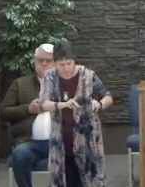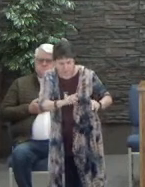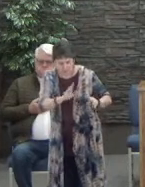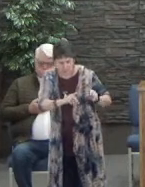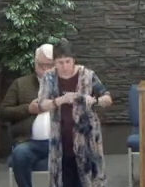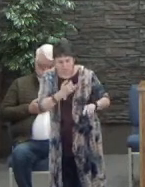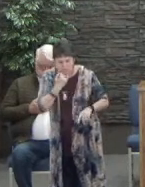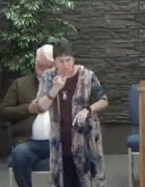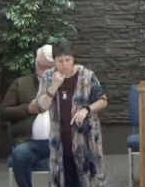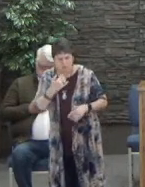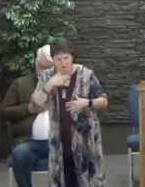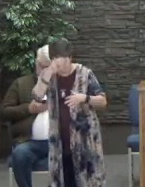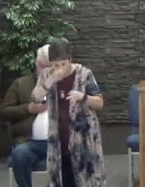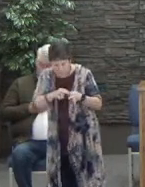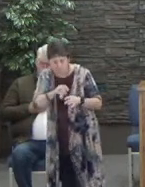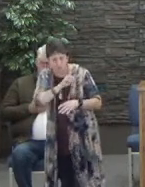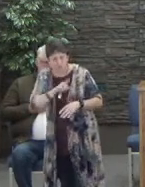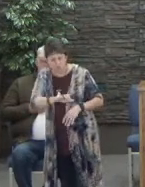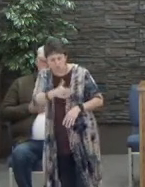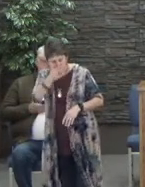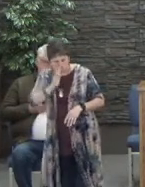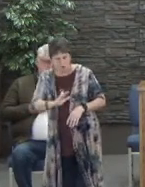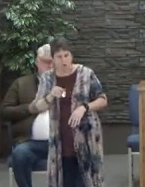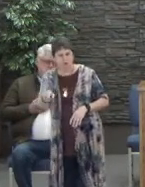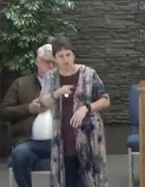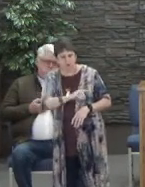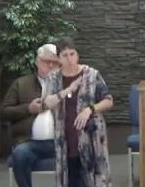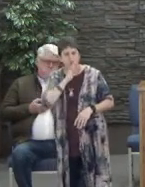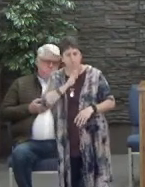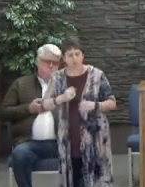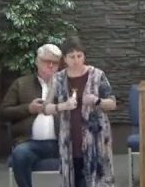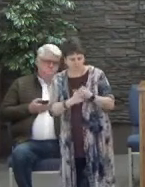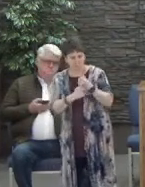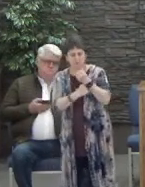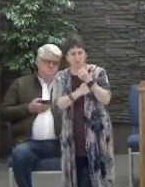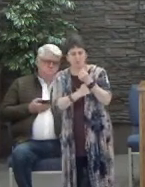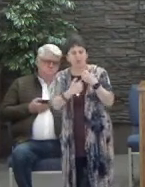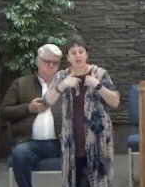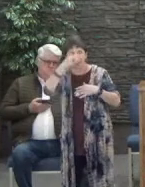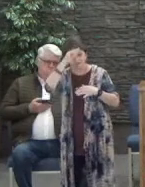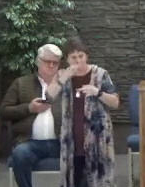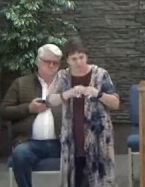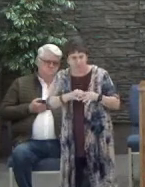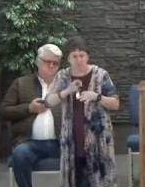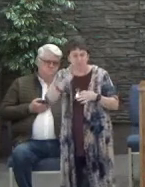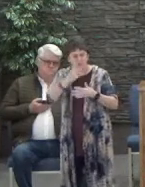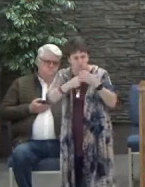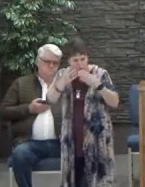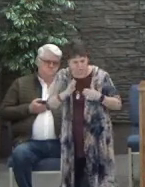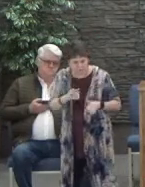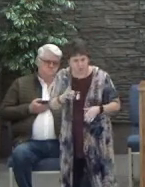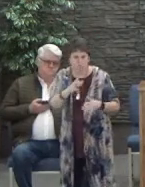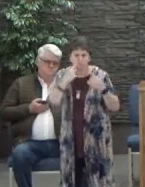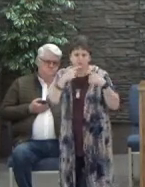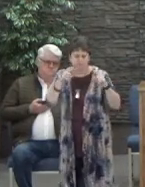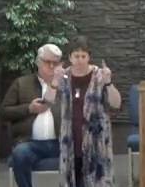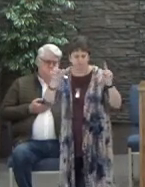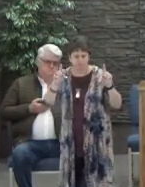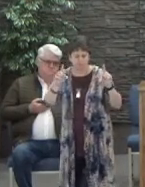Jerusalem. Have faith in the Lord your God, and you will be upheld. Have faith in his prophets, and you will be